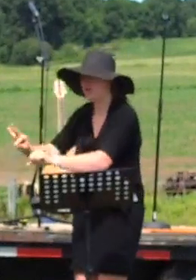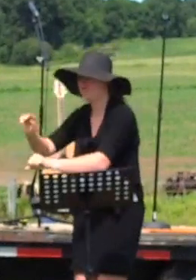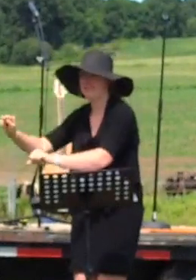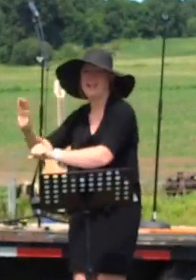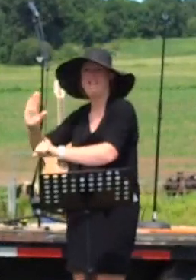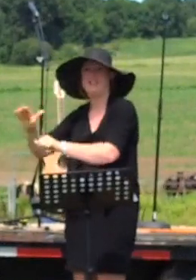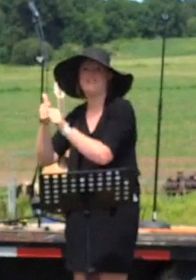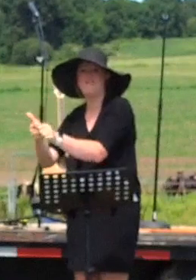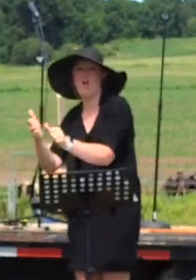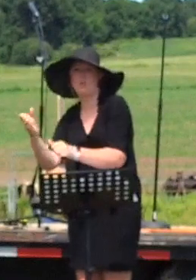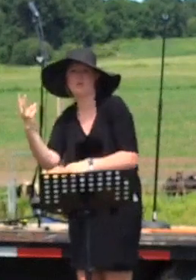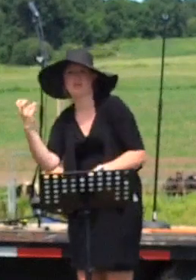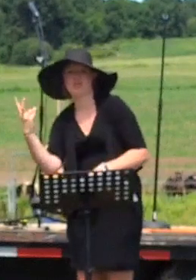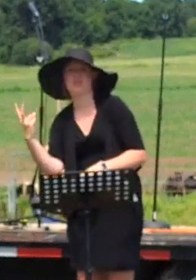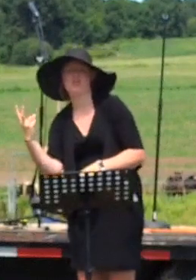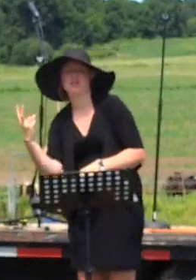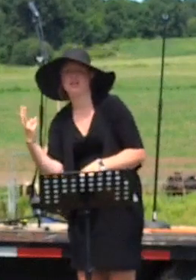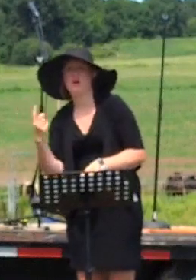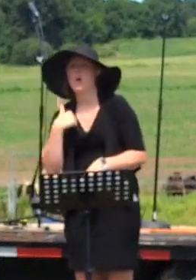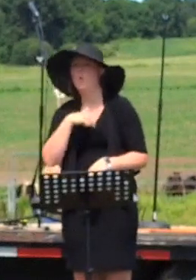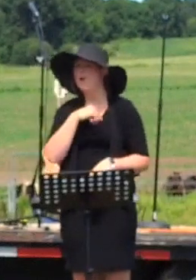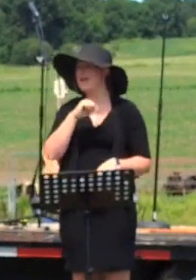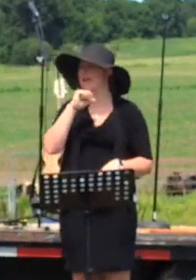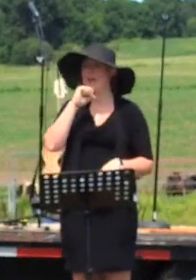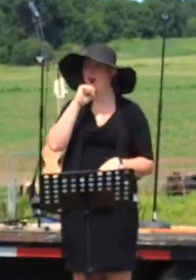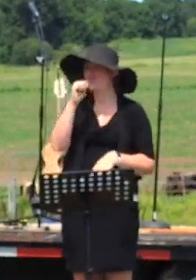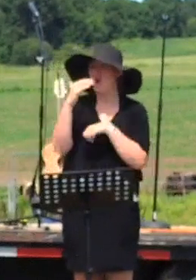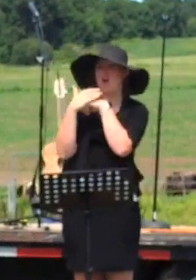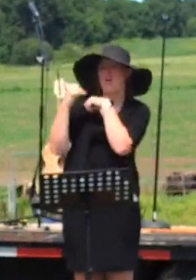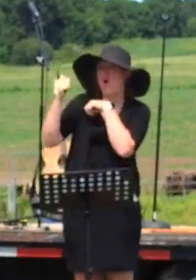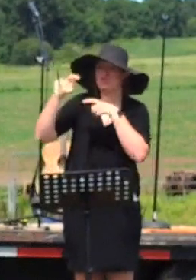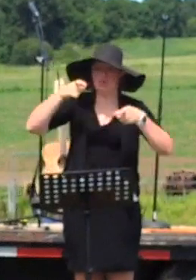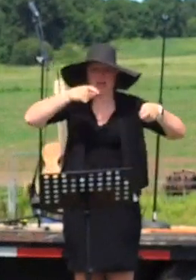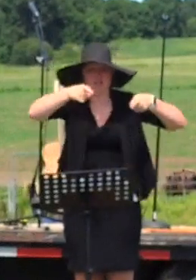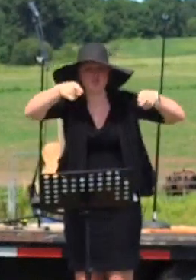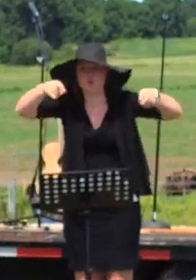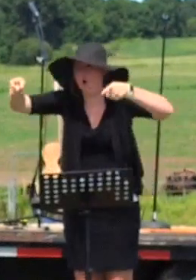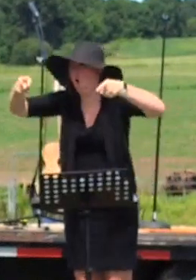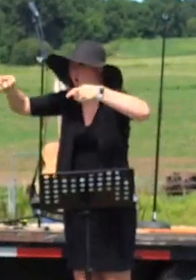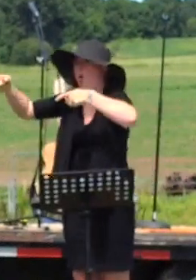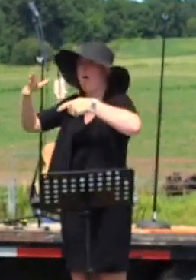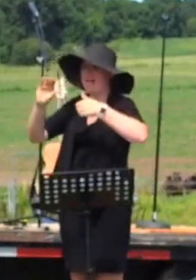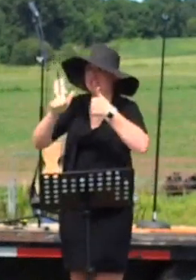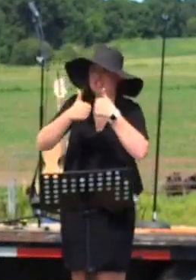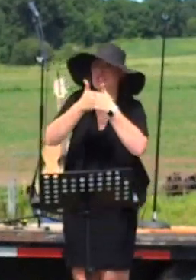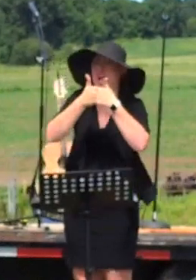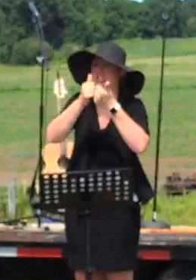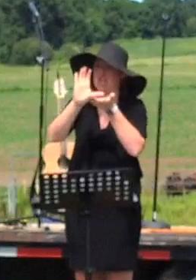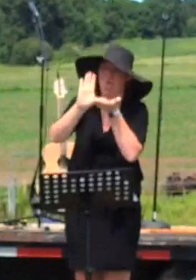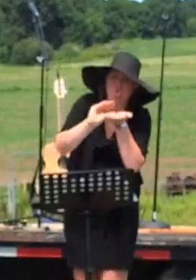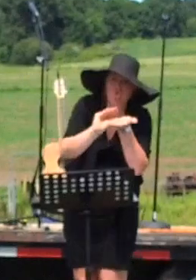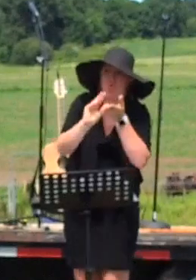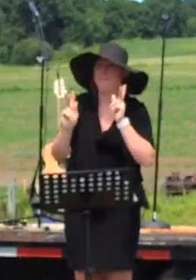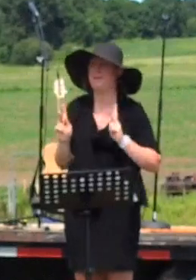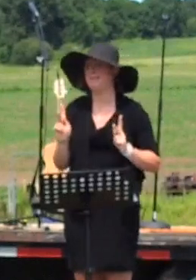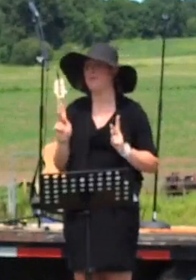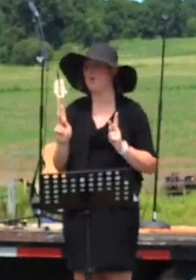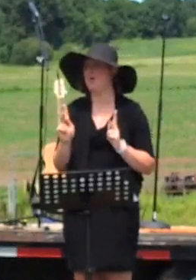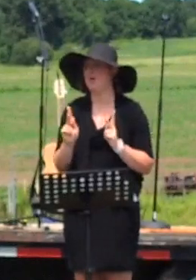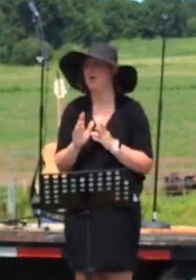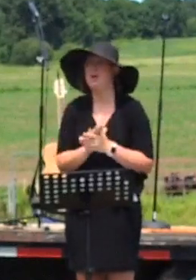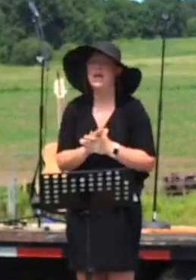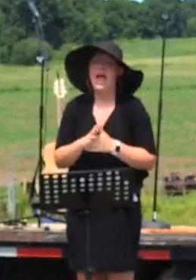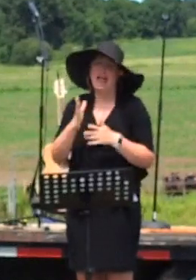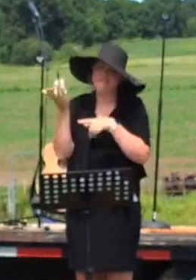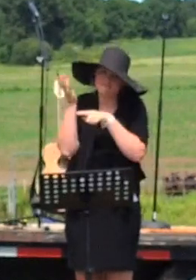We're not called to domineer over others and to wear others down by challenging them until they agree about how great